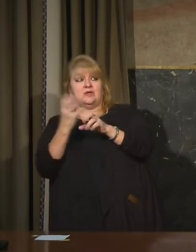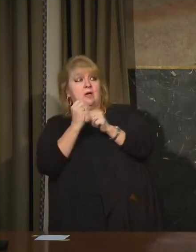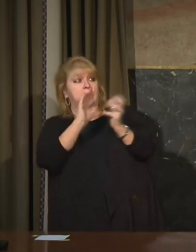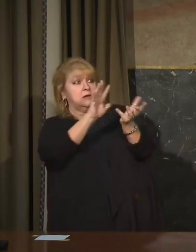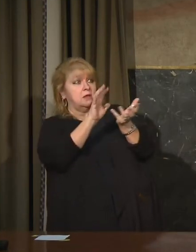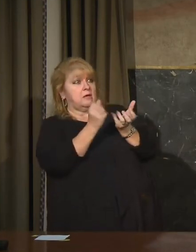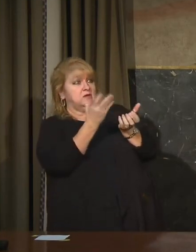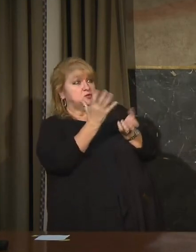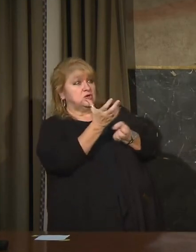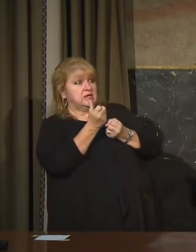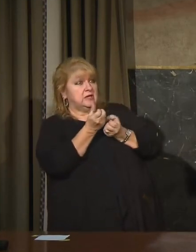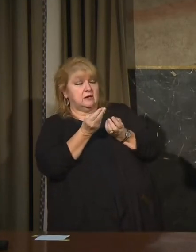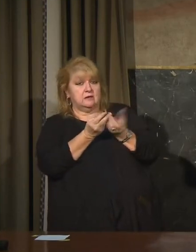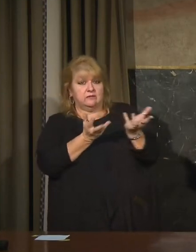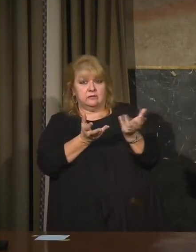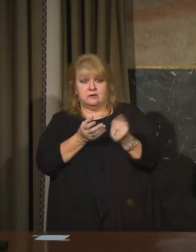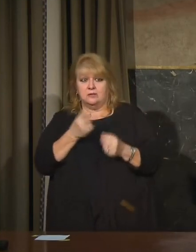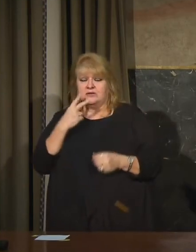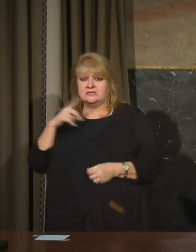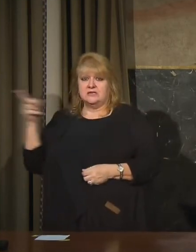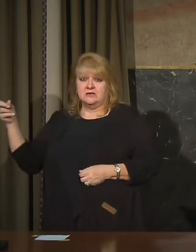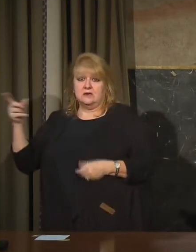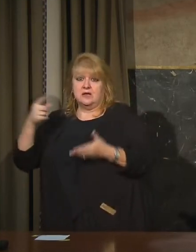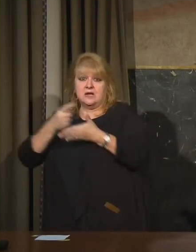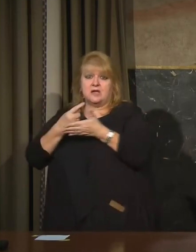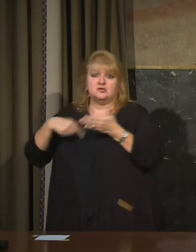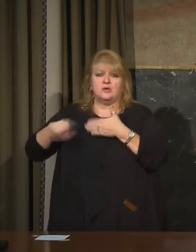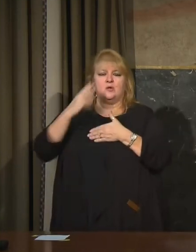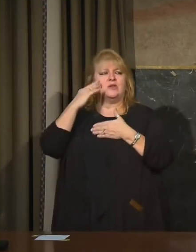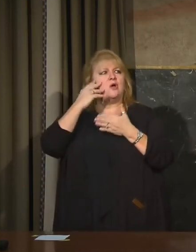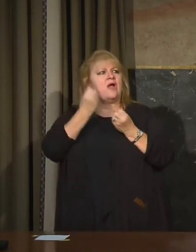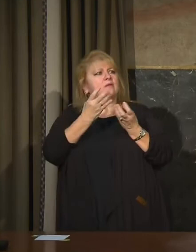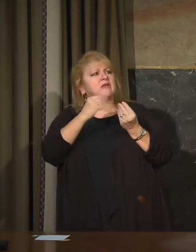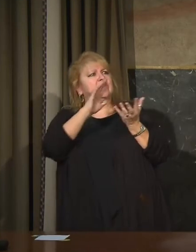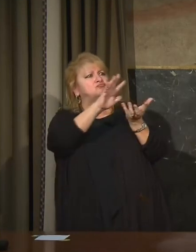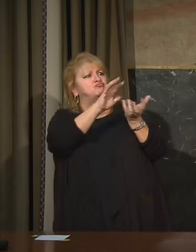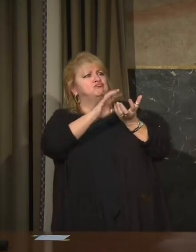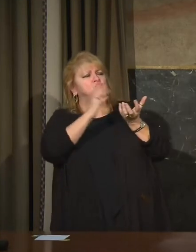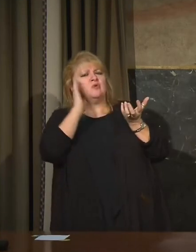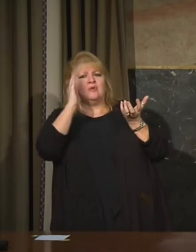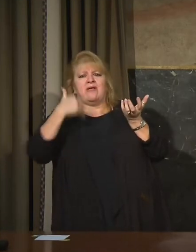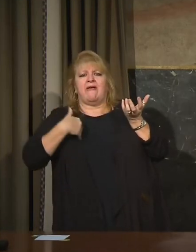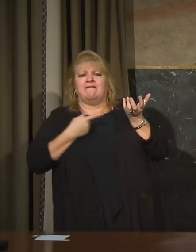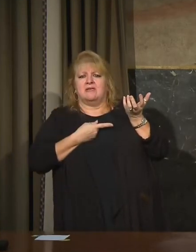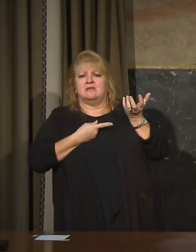with the work that they're doing now, because we know next week's allocation numbers and we know what we can